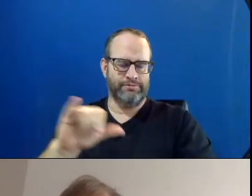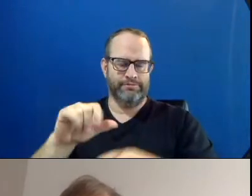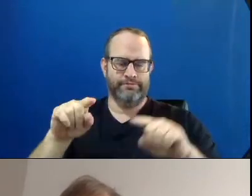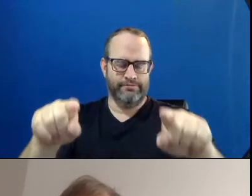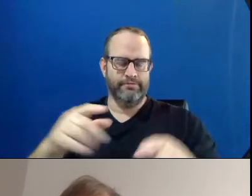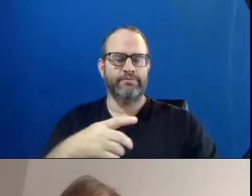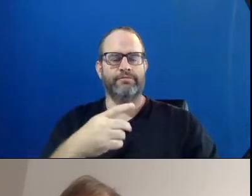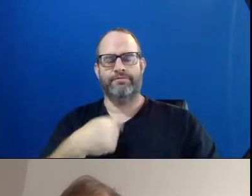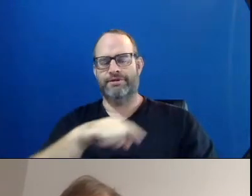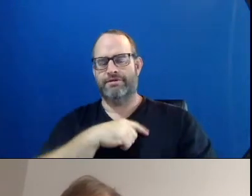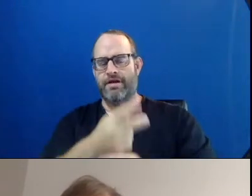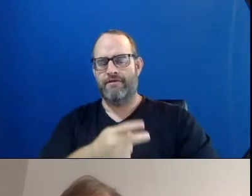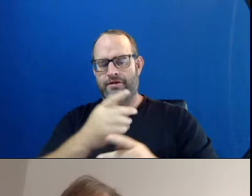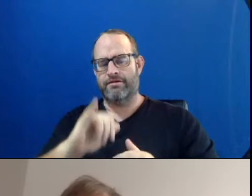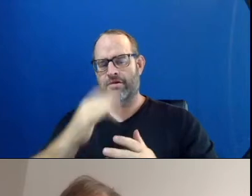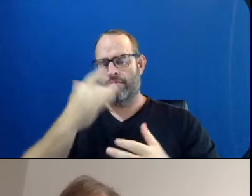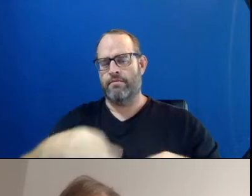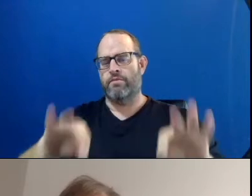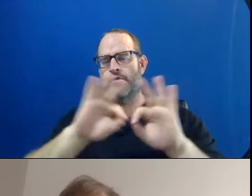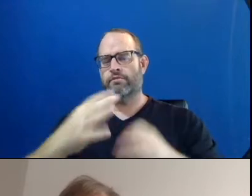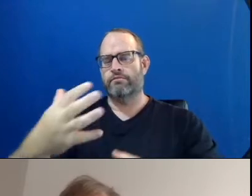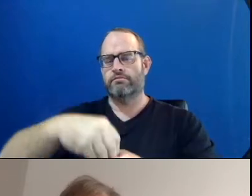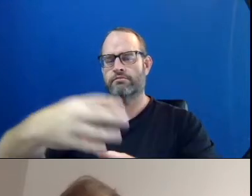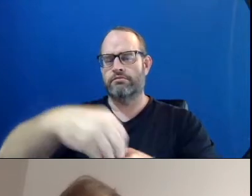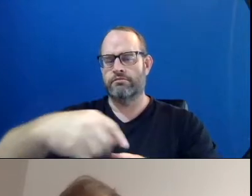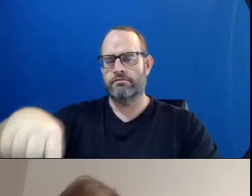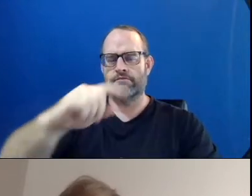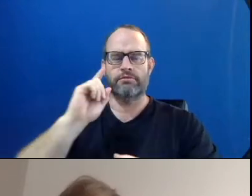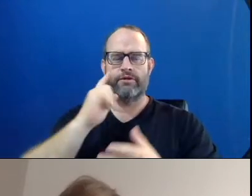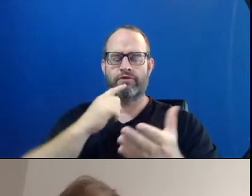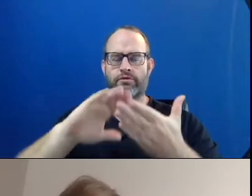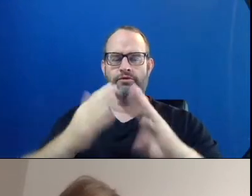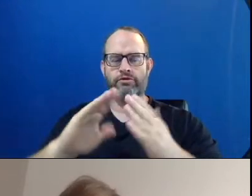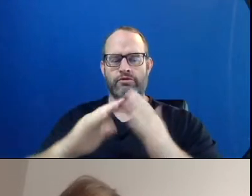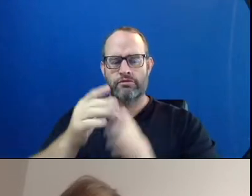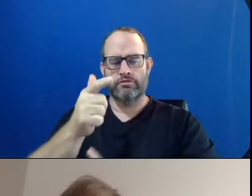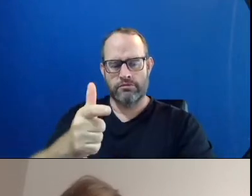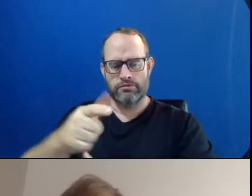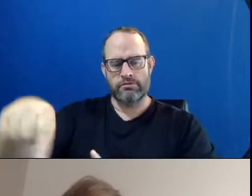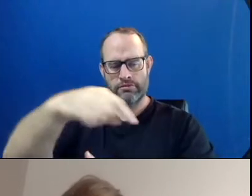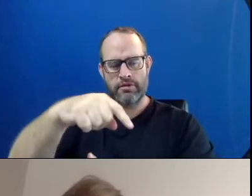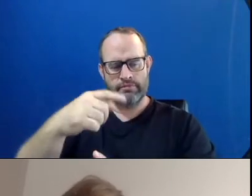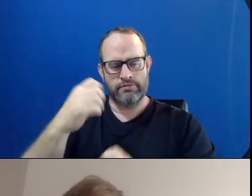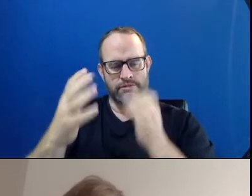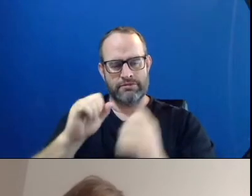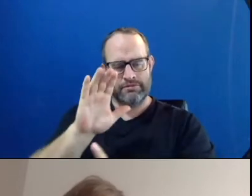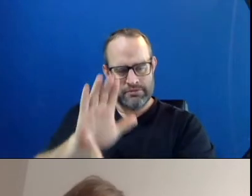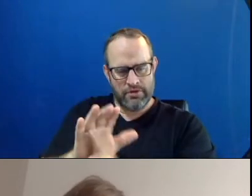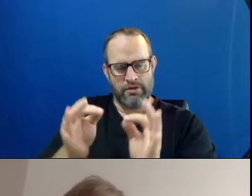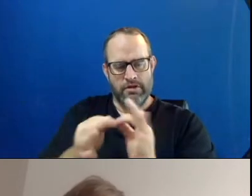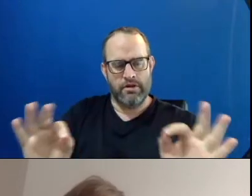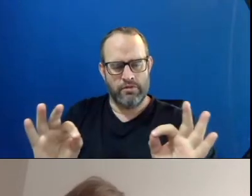here, focusing on American and English resources, but also opening up that to international communities and including